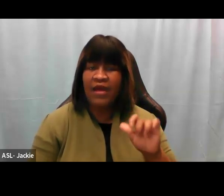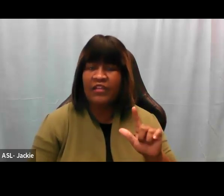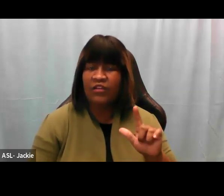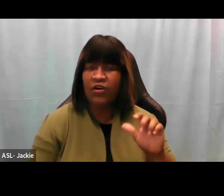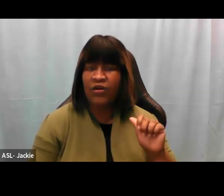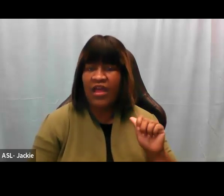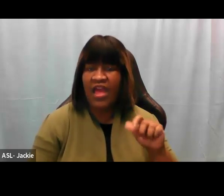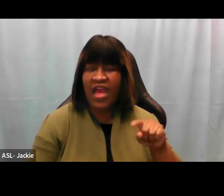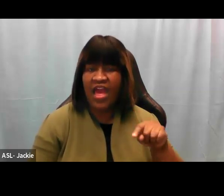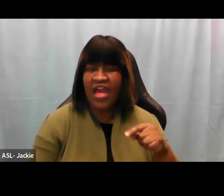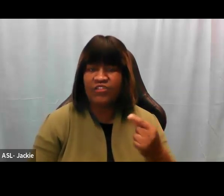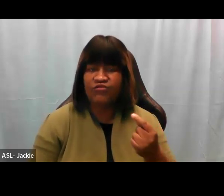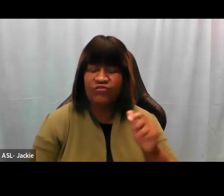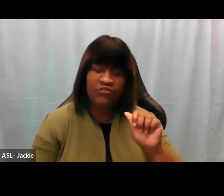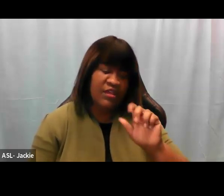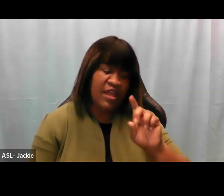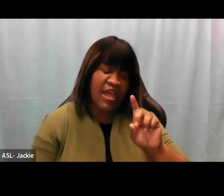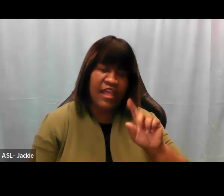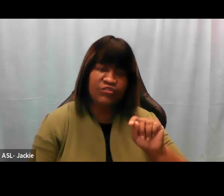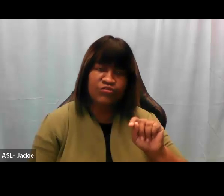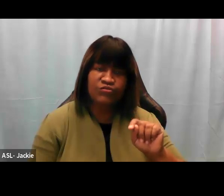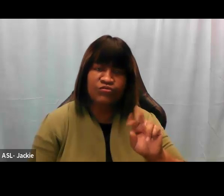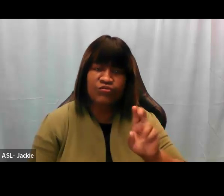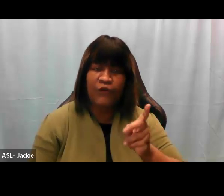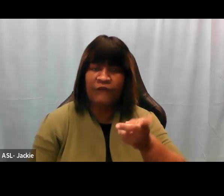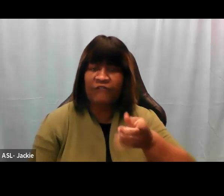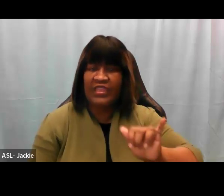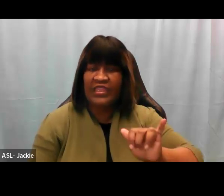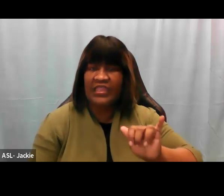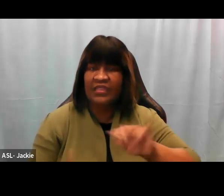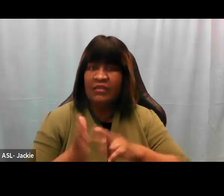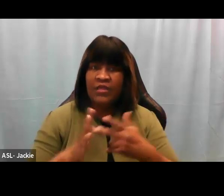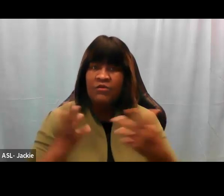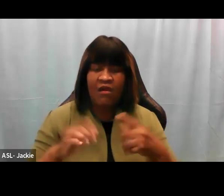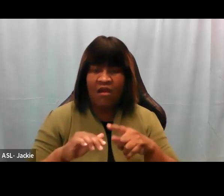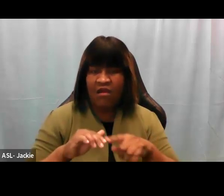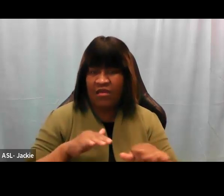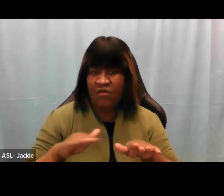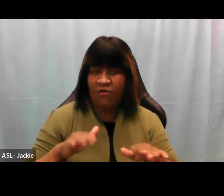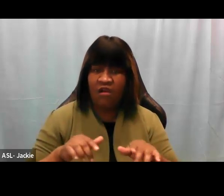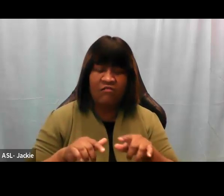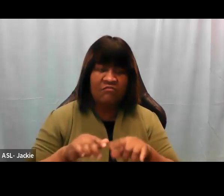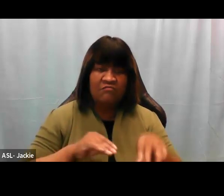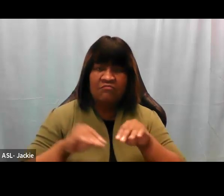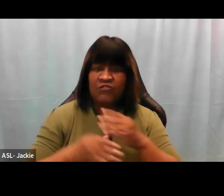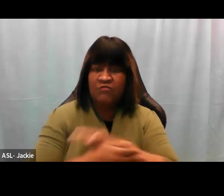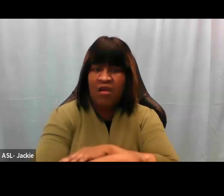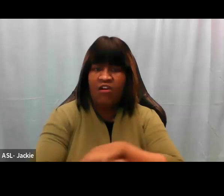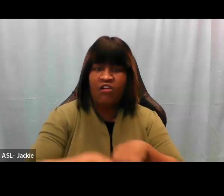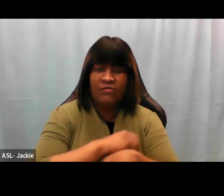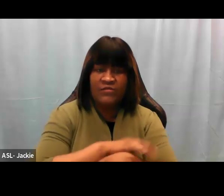I can't walk and I can barely really move my arms. So I need assistance at all times with all tasks. I